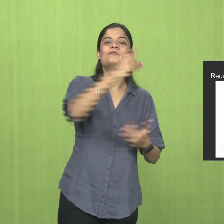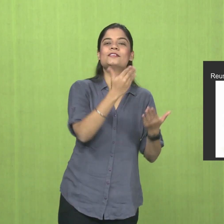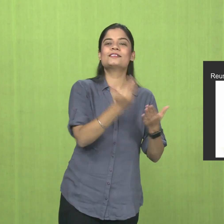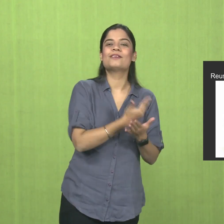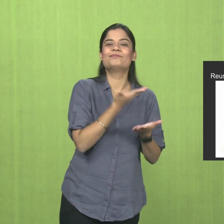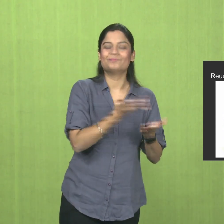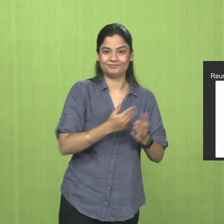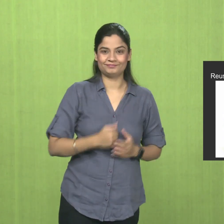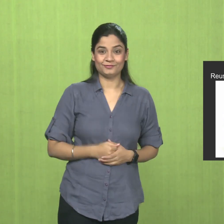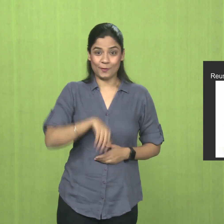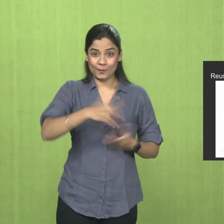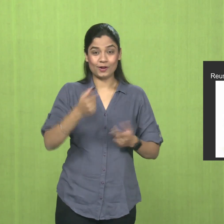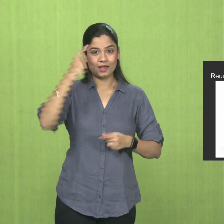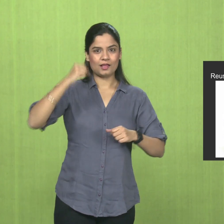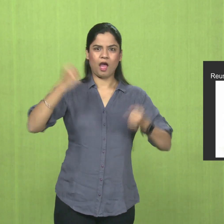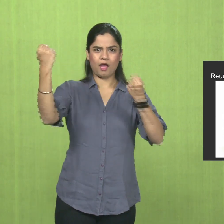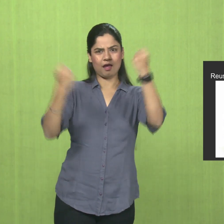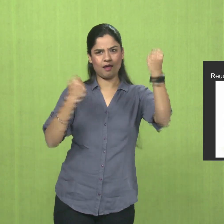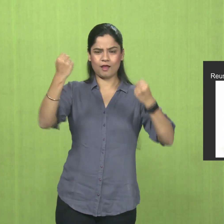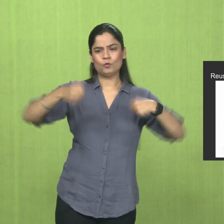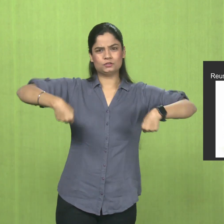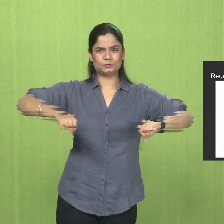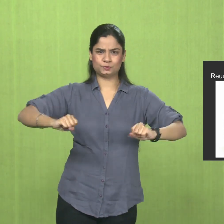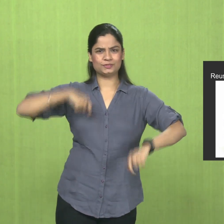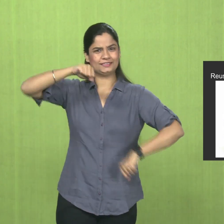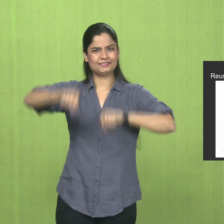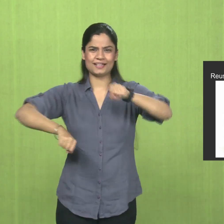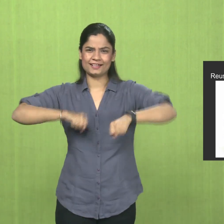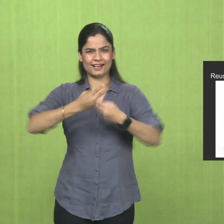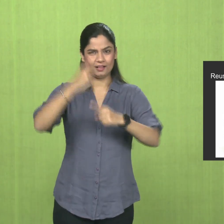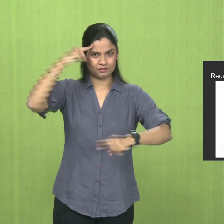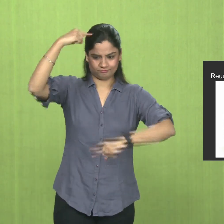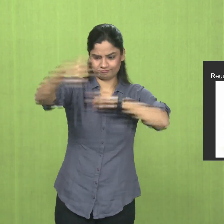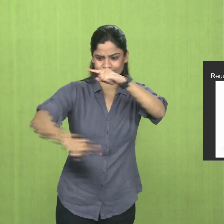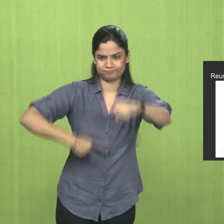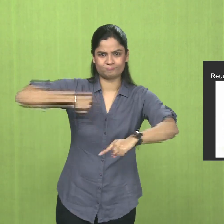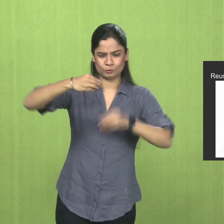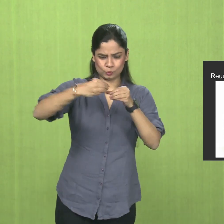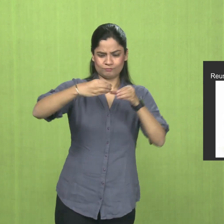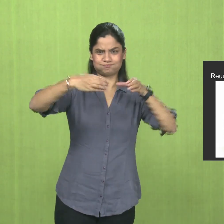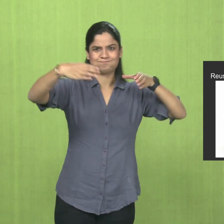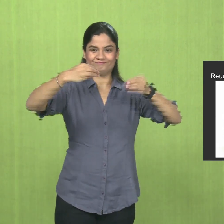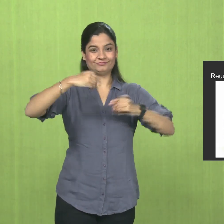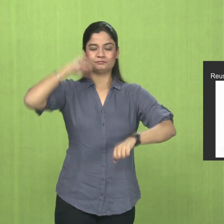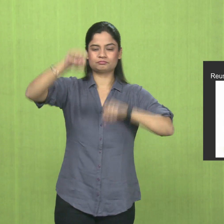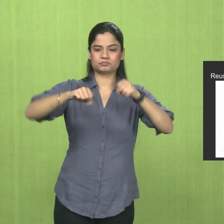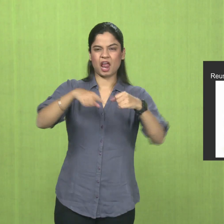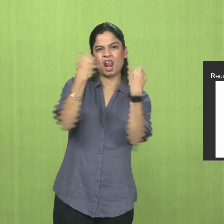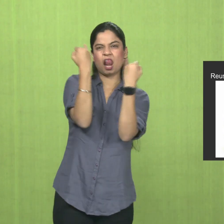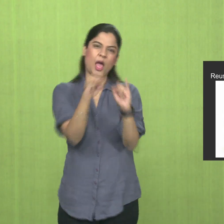So that is reusing of the resources. Tires, sometimes tires that are not of use, they are thrown